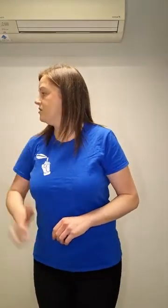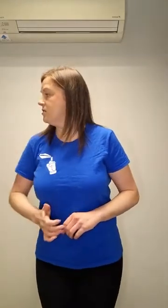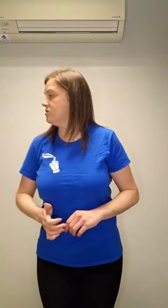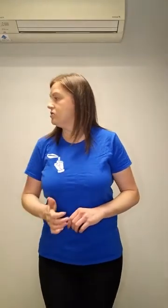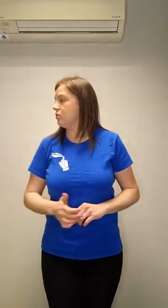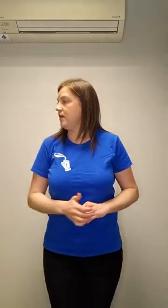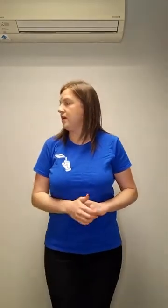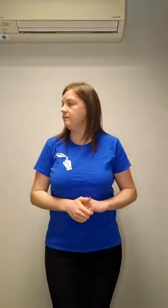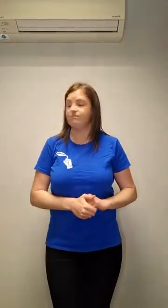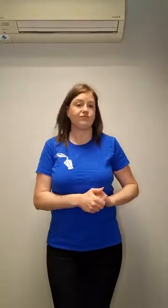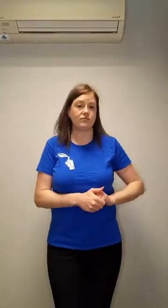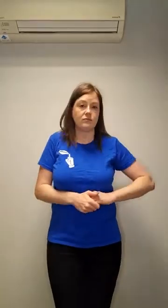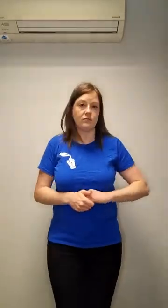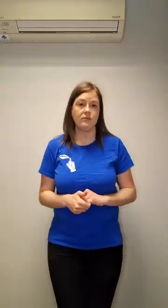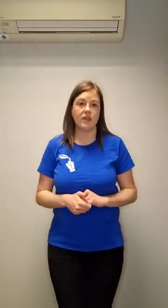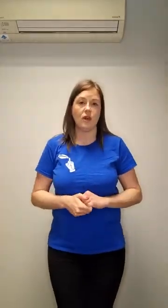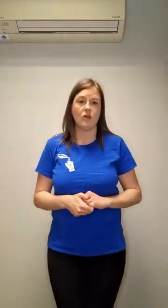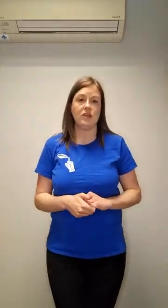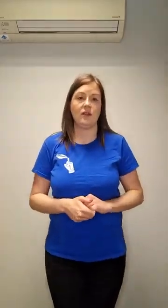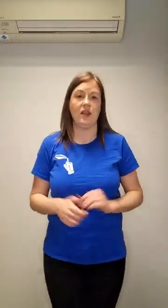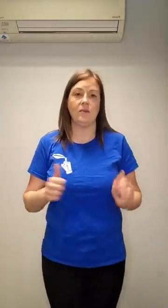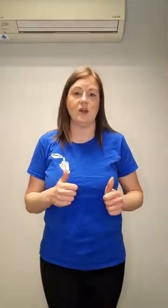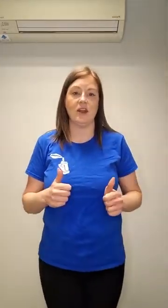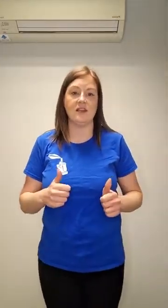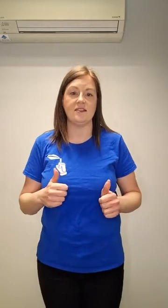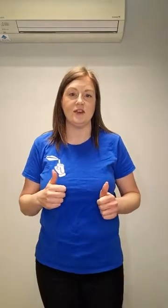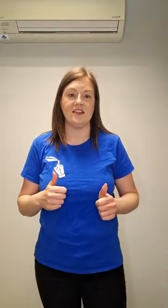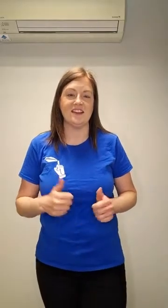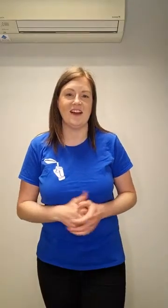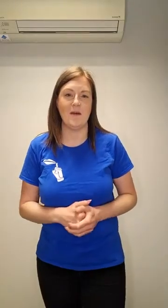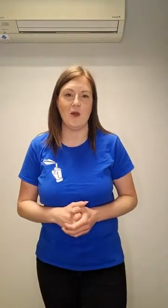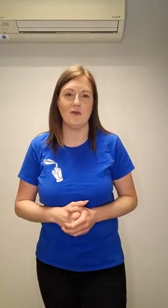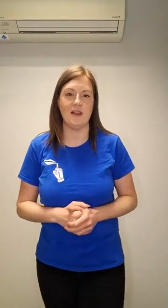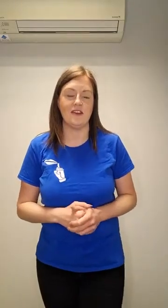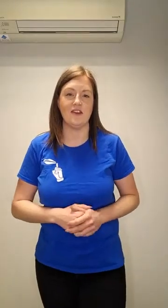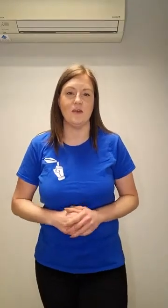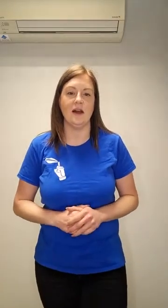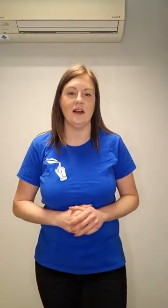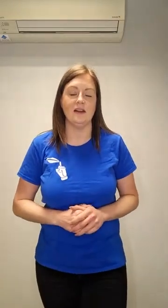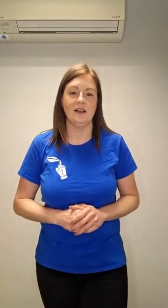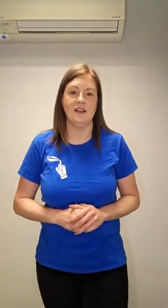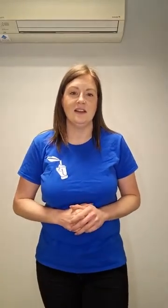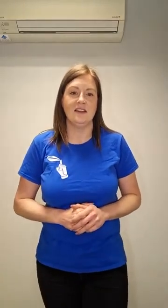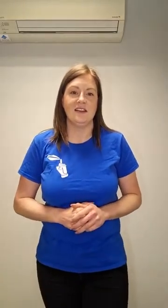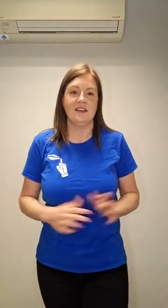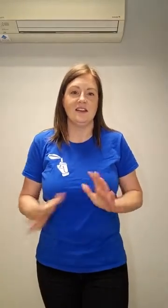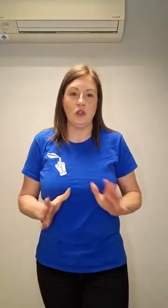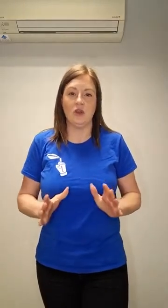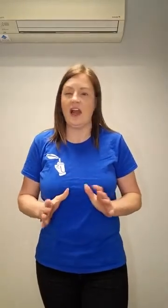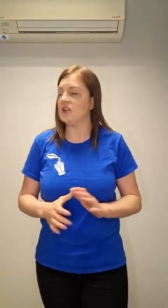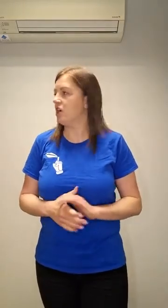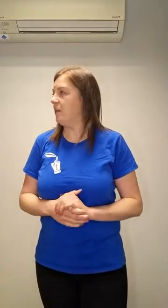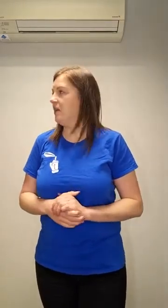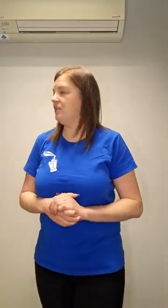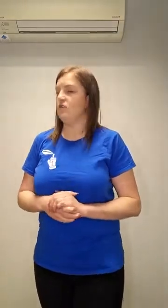wanted to join in. Okie dokie, I'm going to get started. Hopefully that you can catch up on any that you've missed.